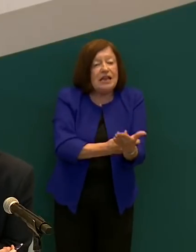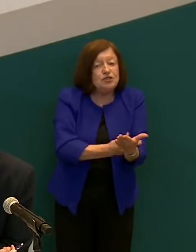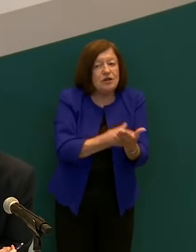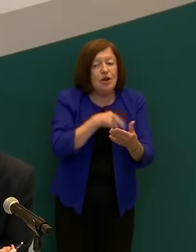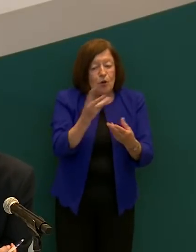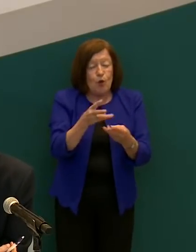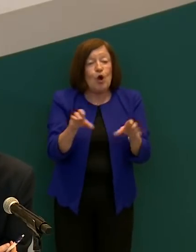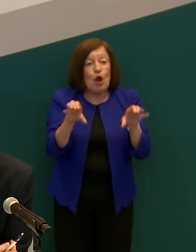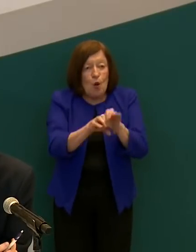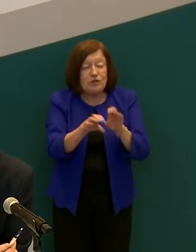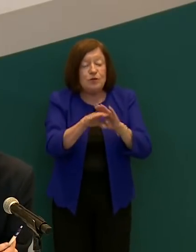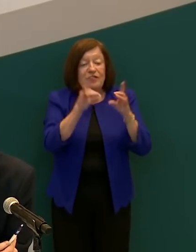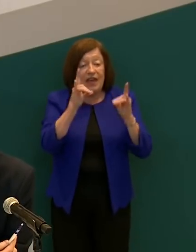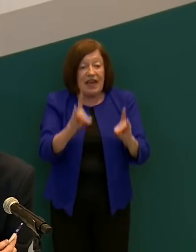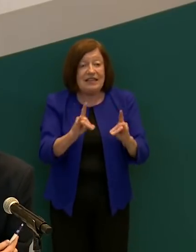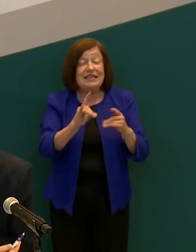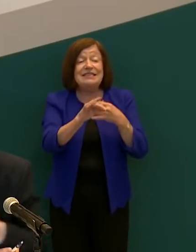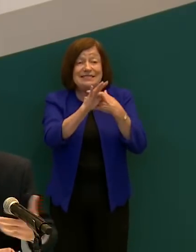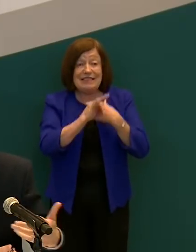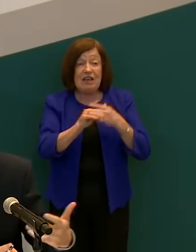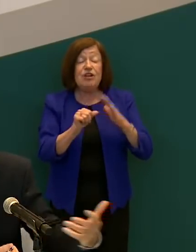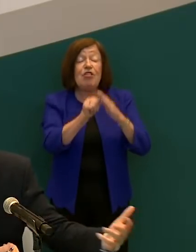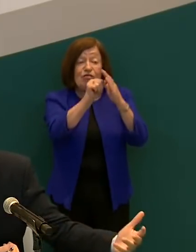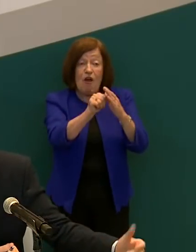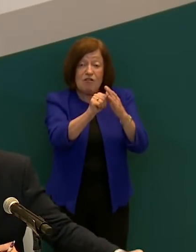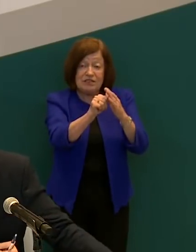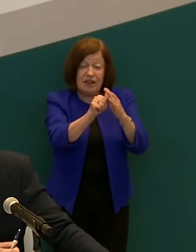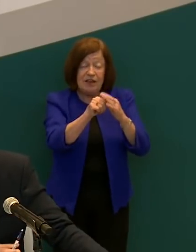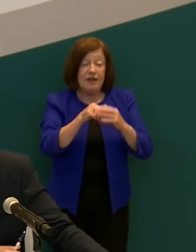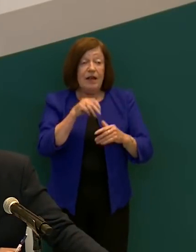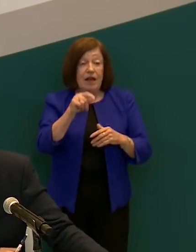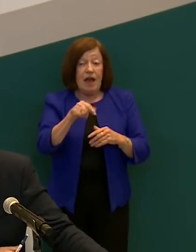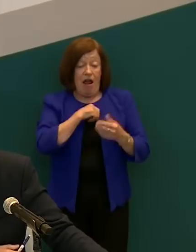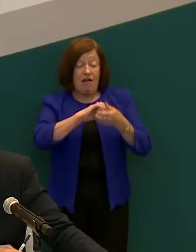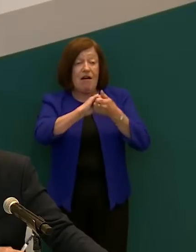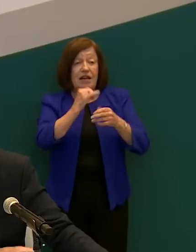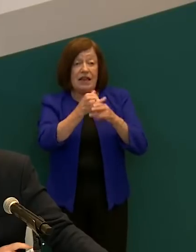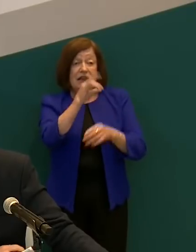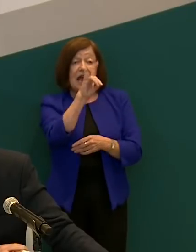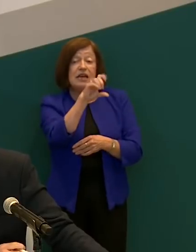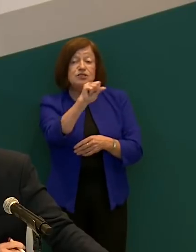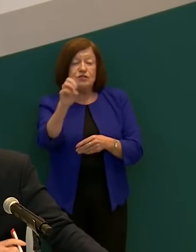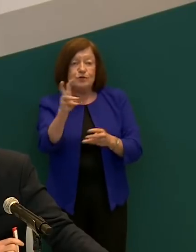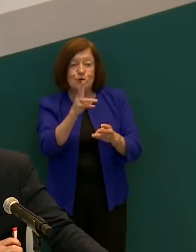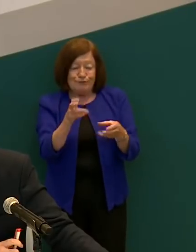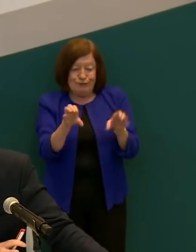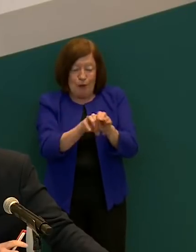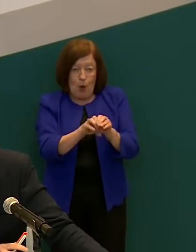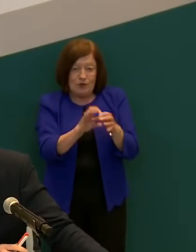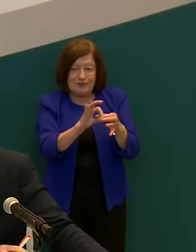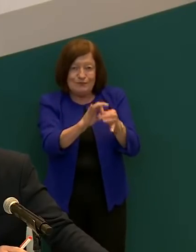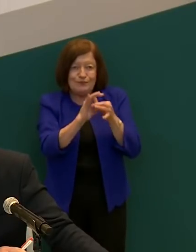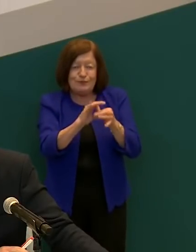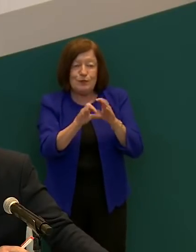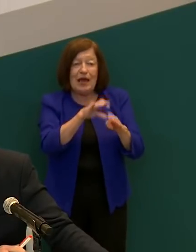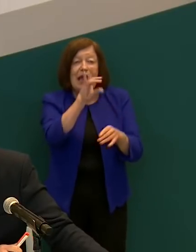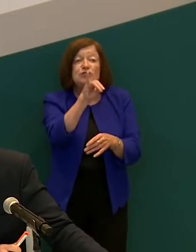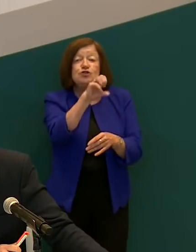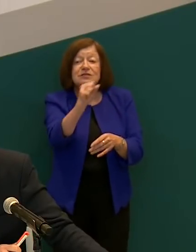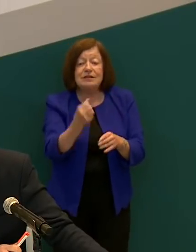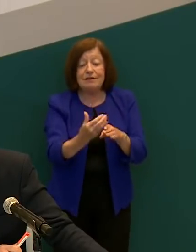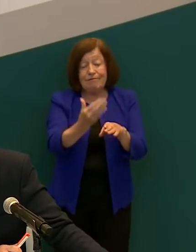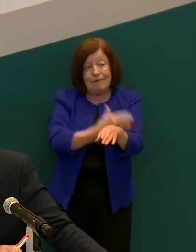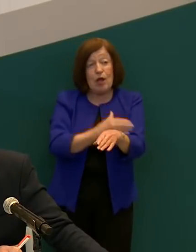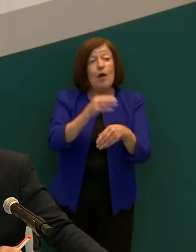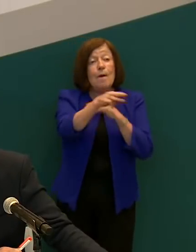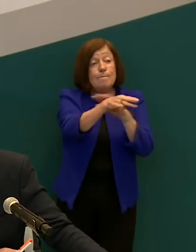very closely with the Health and Safety Authority, or at least our colleagues in the HSE have worked very closely with the Health and Safety Authority over the past number